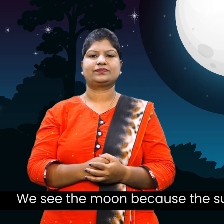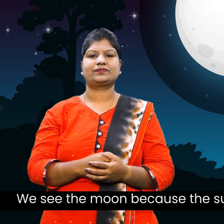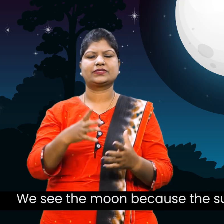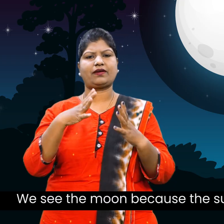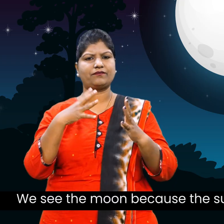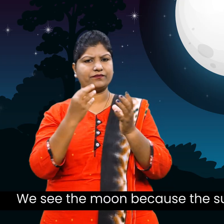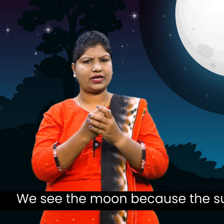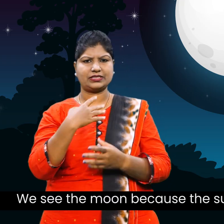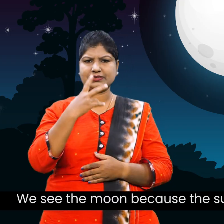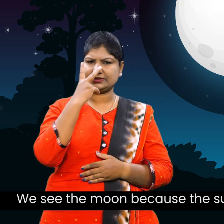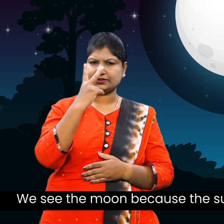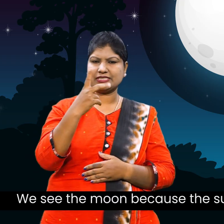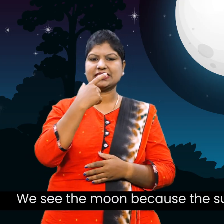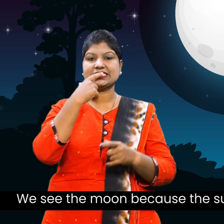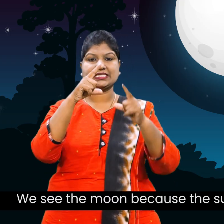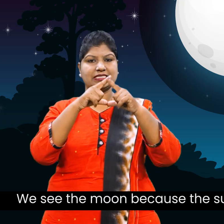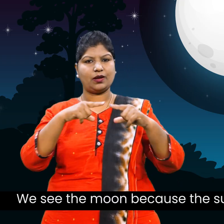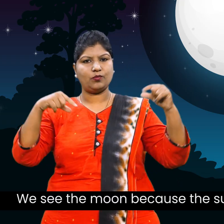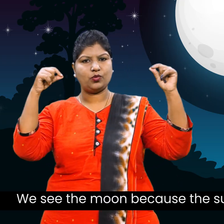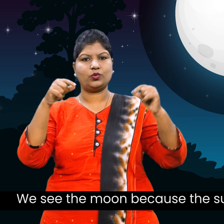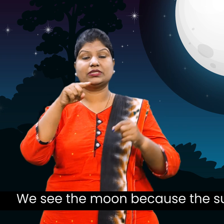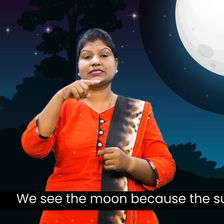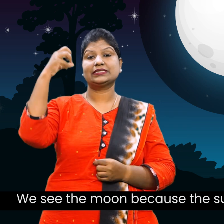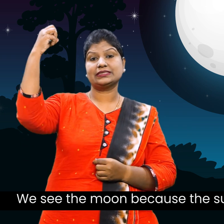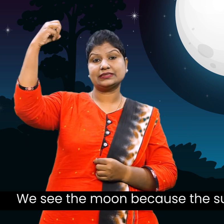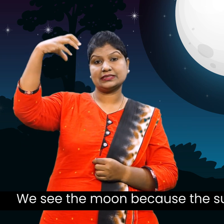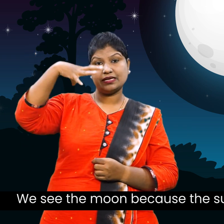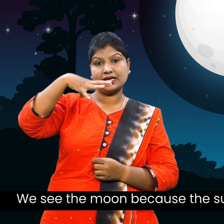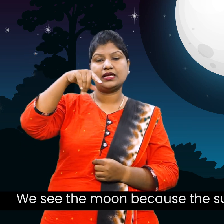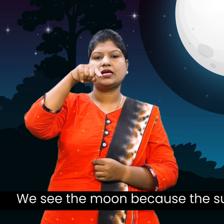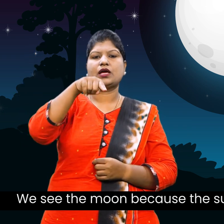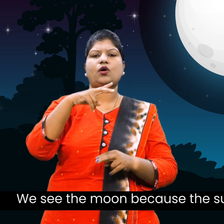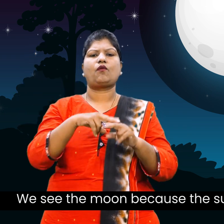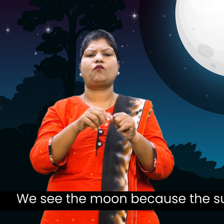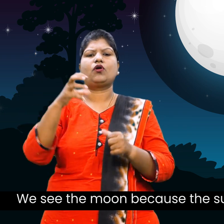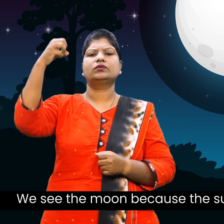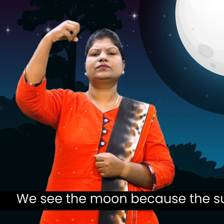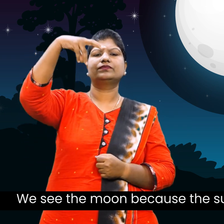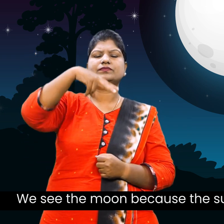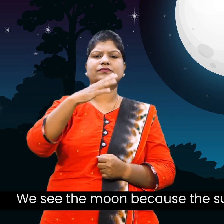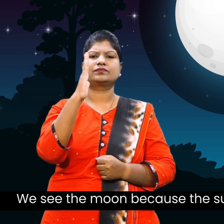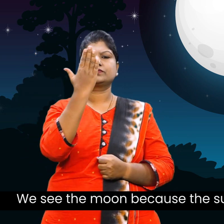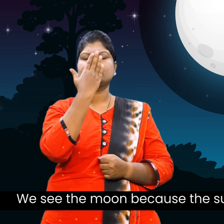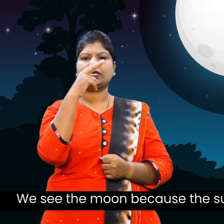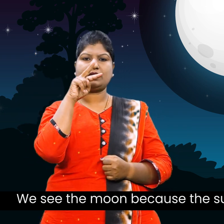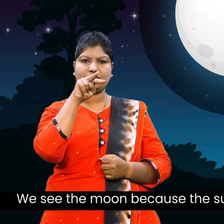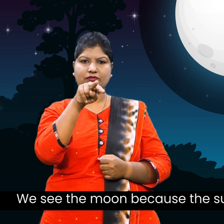We see the moon because the sunlight falling on it gets reflected towards